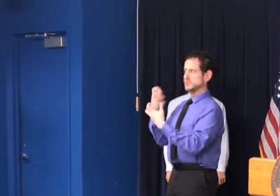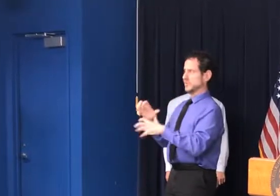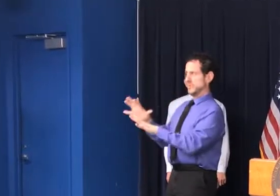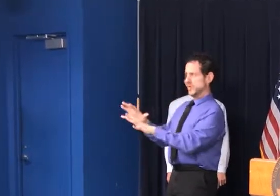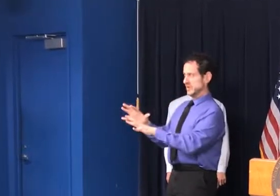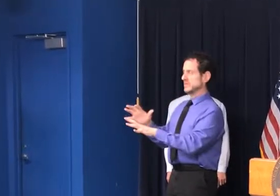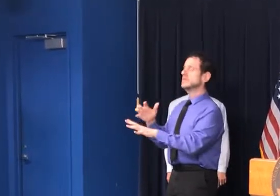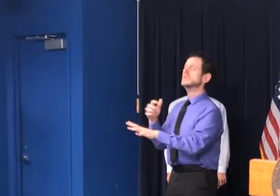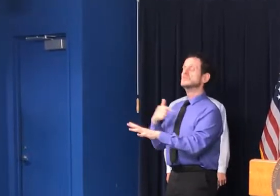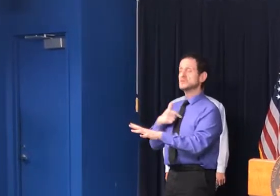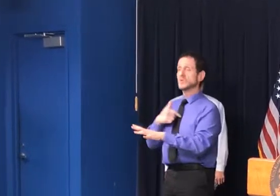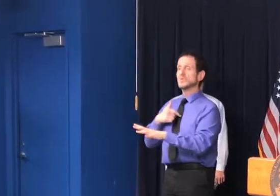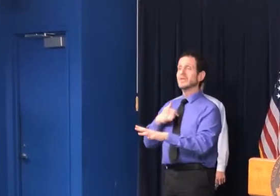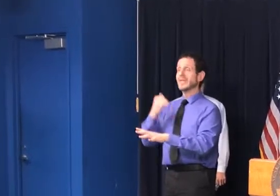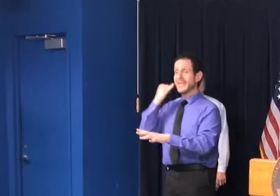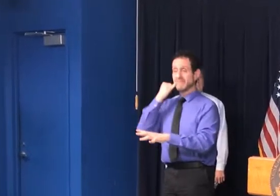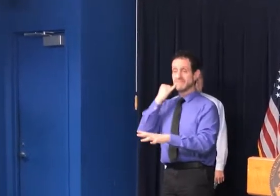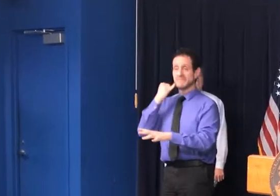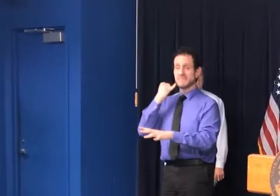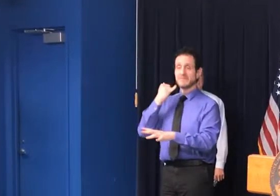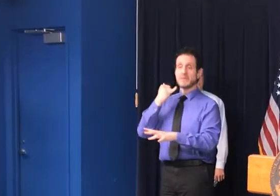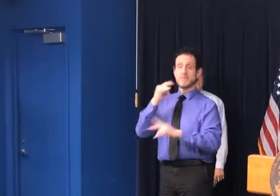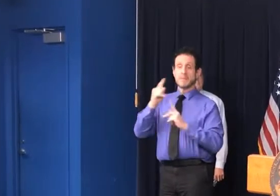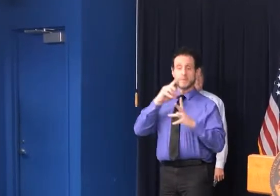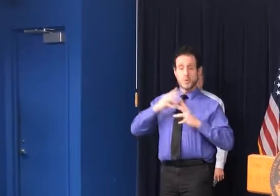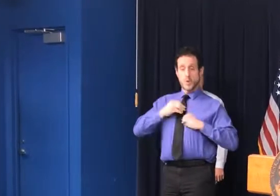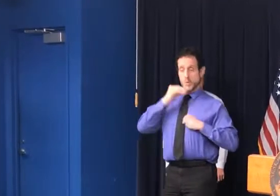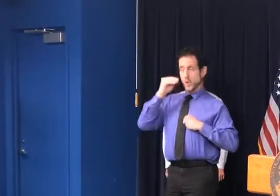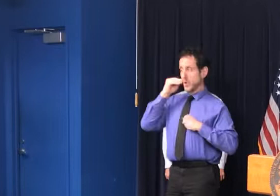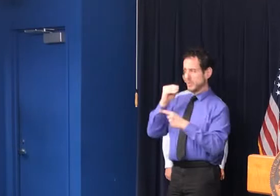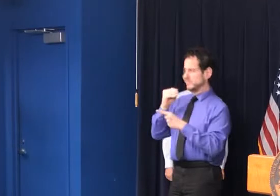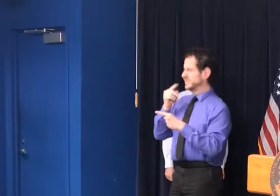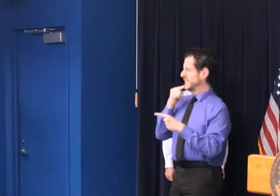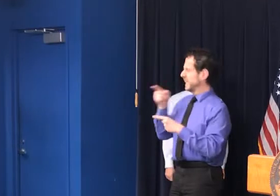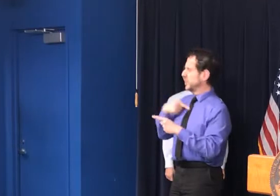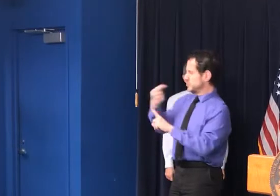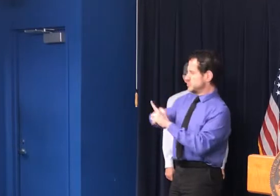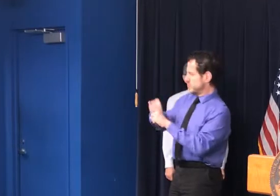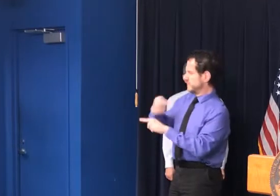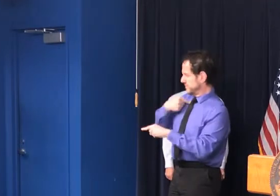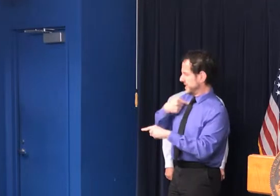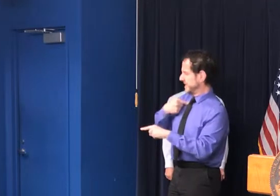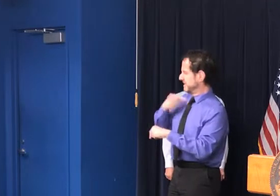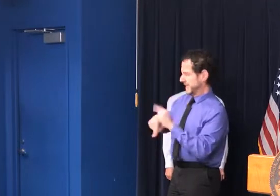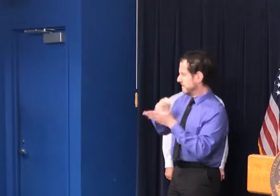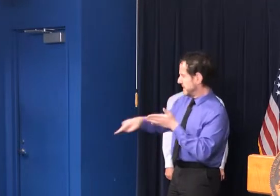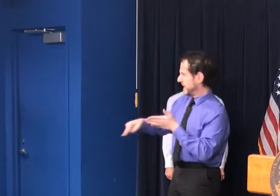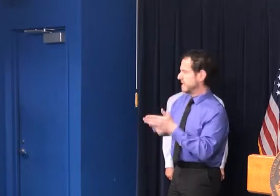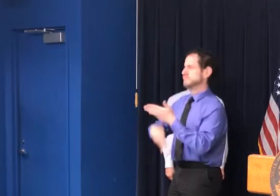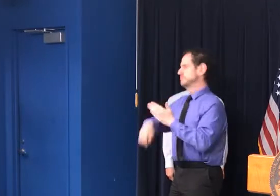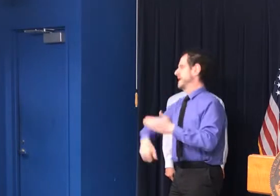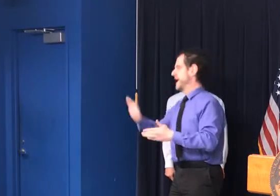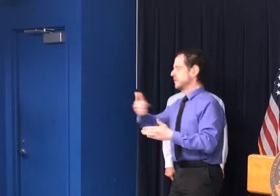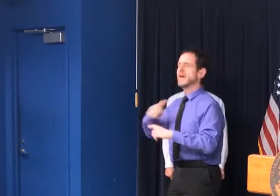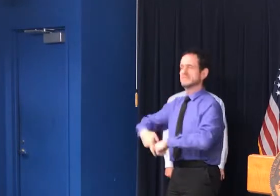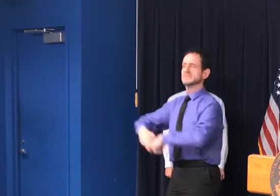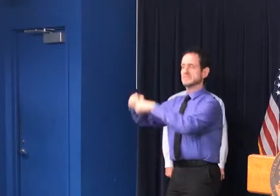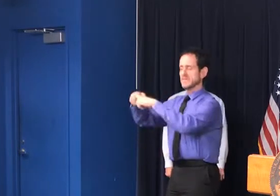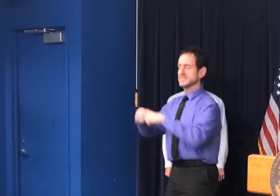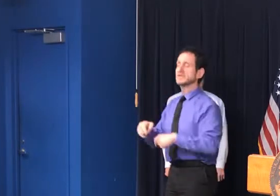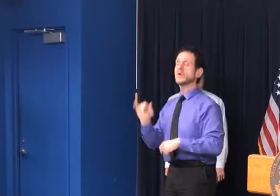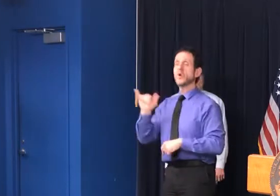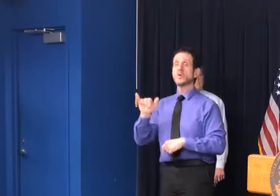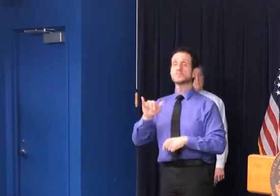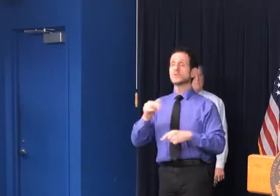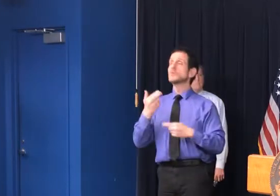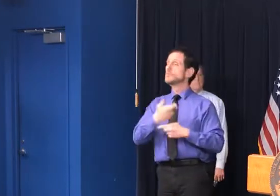suspended residential evictions in every county in Illinois. And I also directed additional resources to organizations across